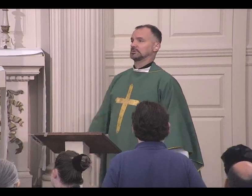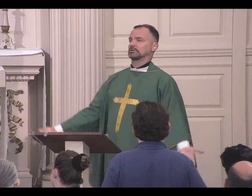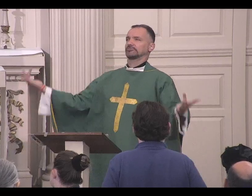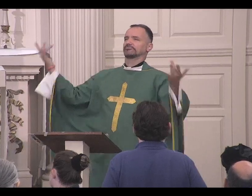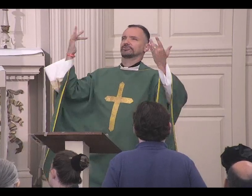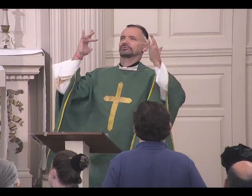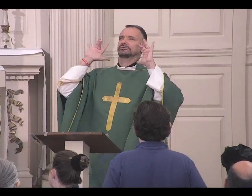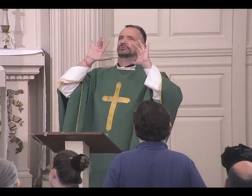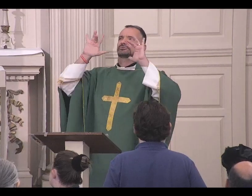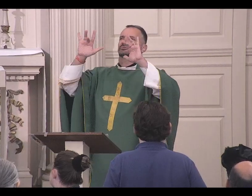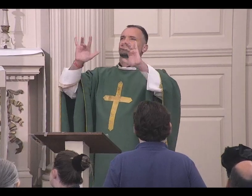eleison.